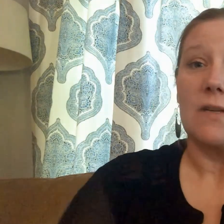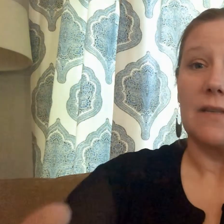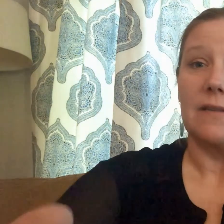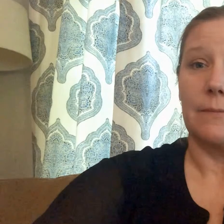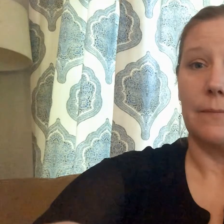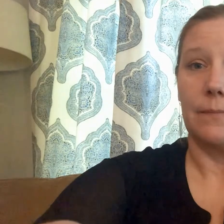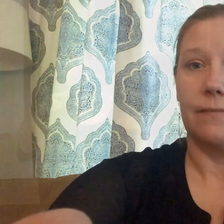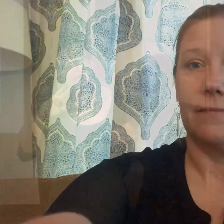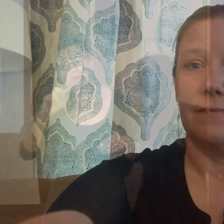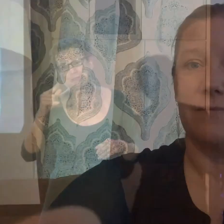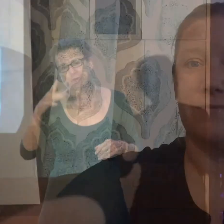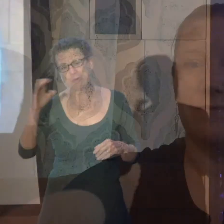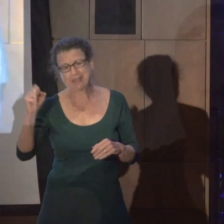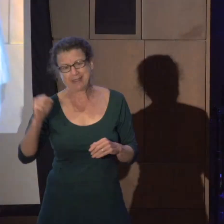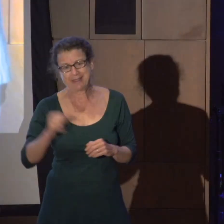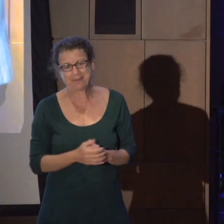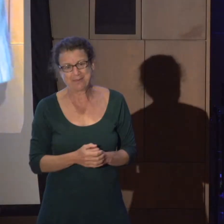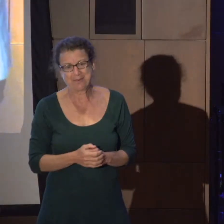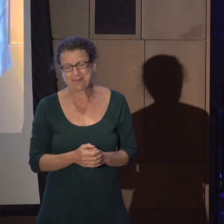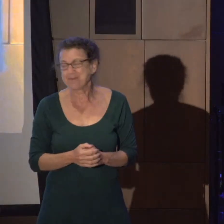Health Resources.